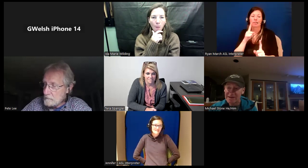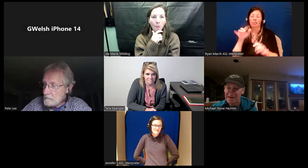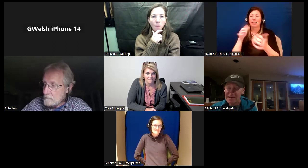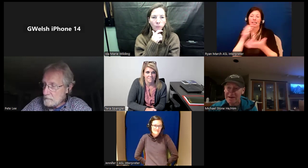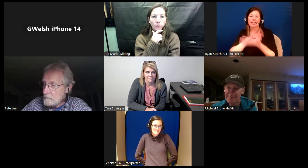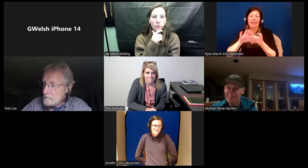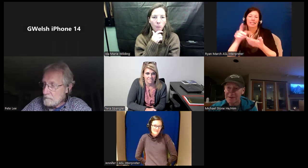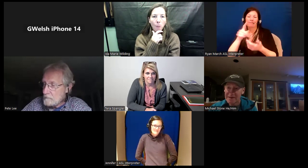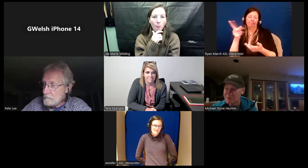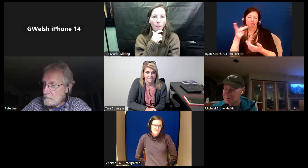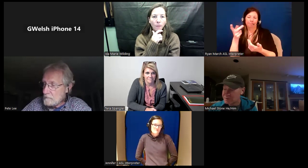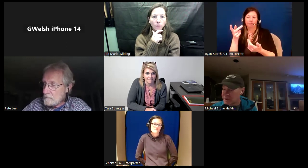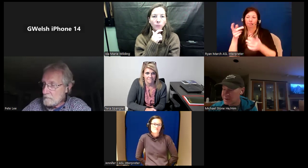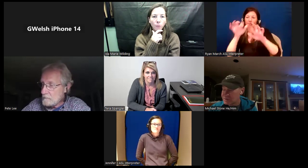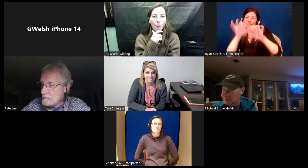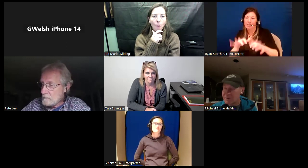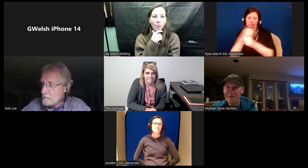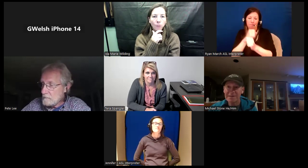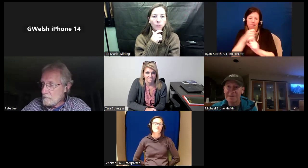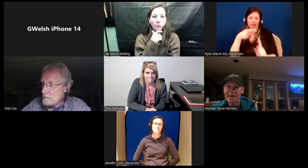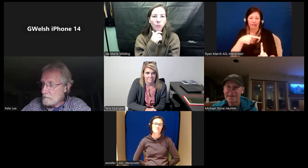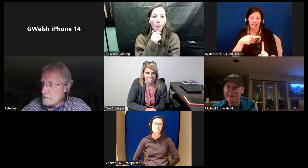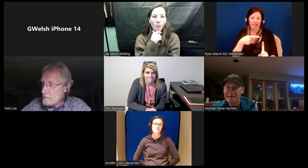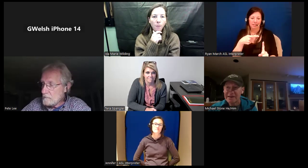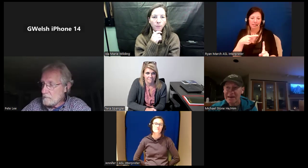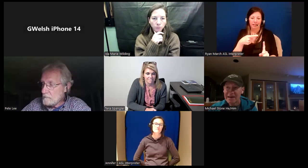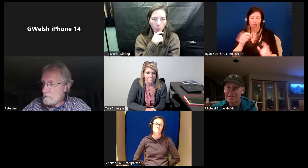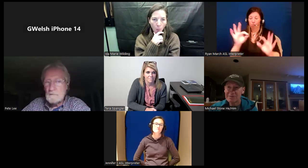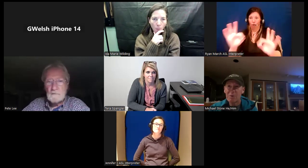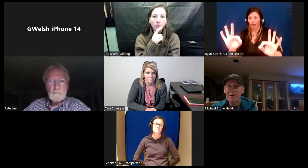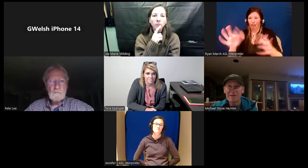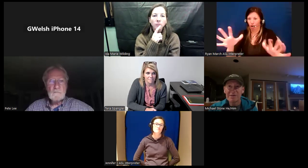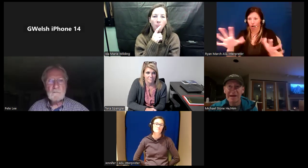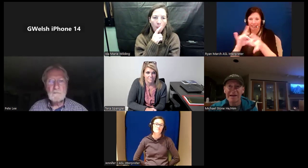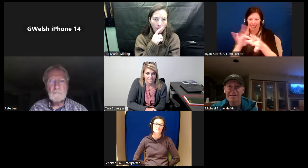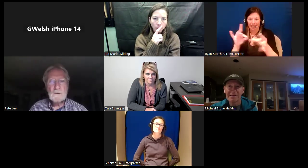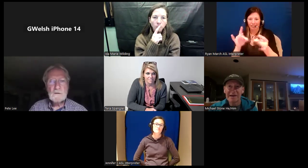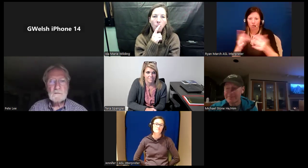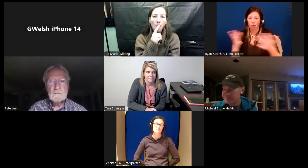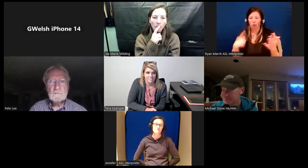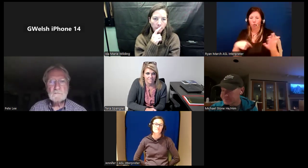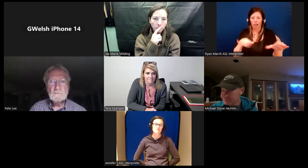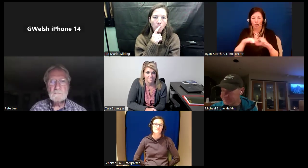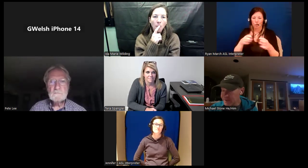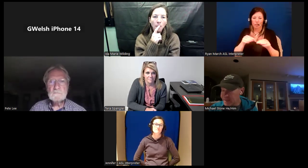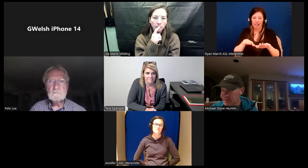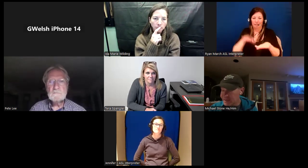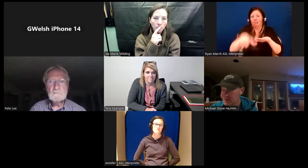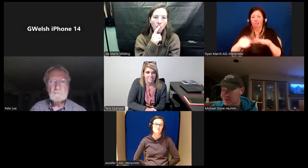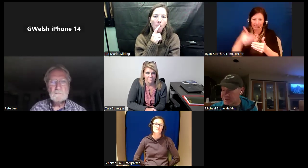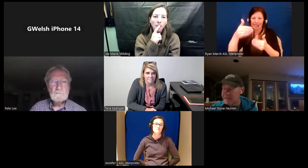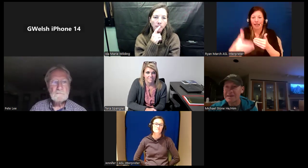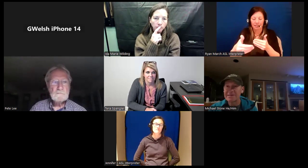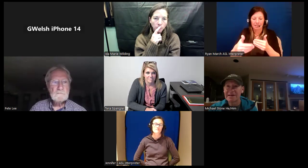questions that were actually perfectly stated as to what we do next. And I